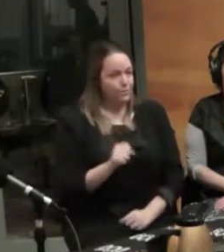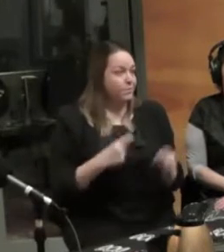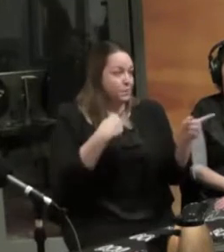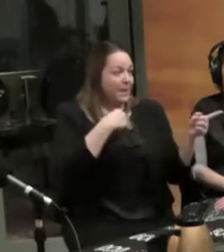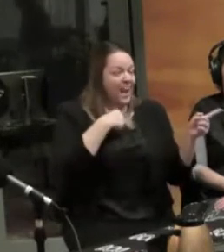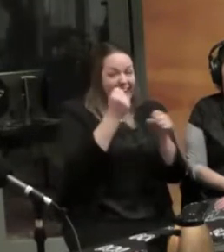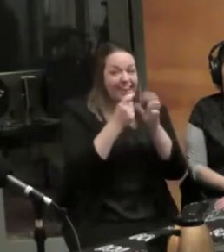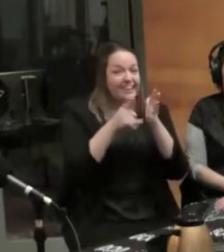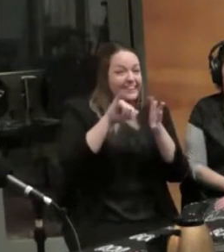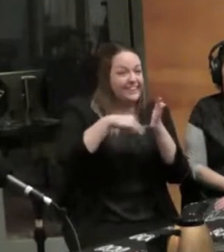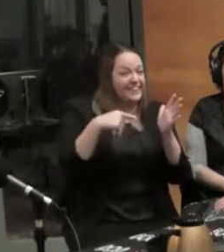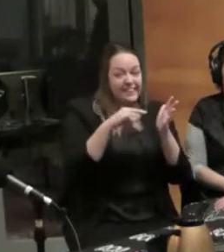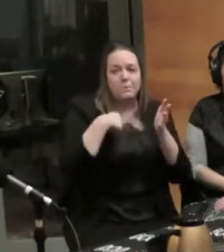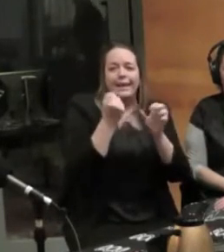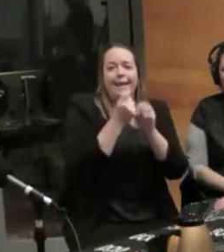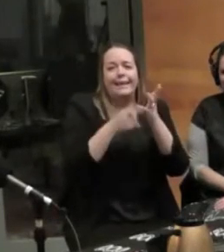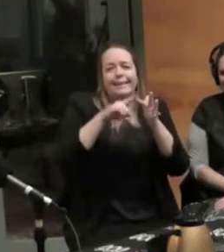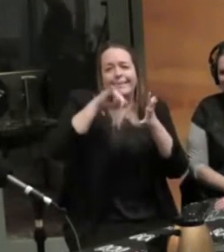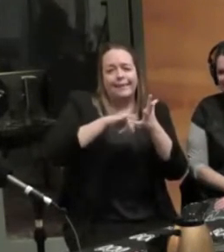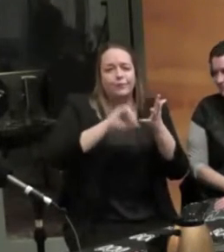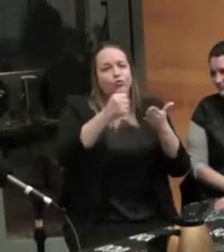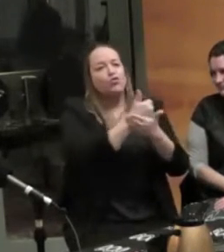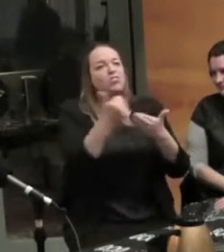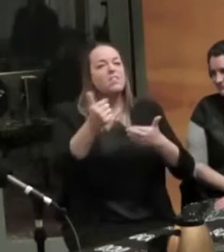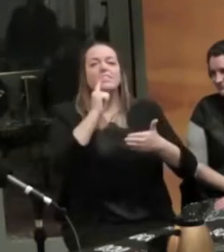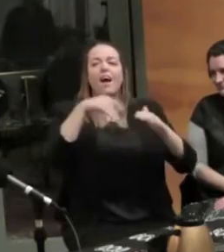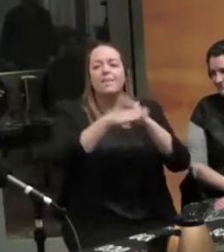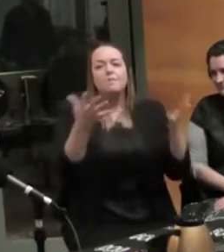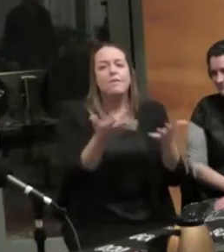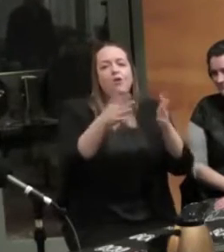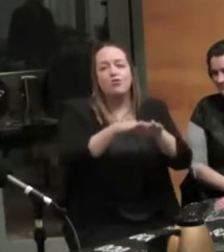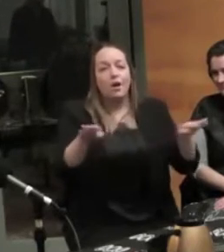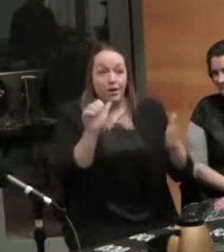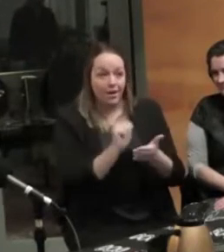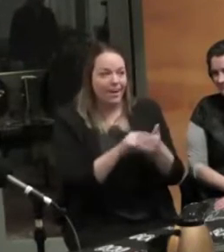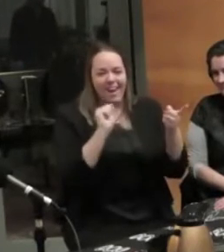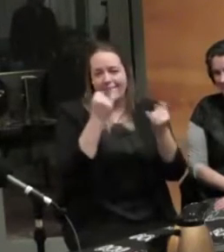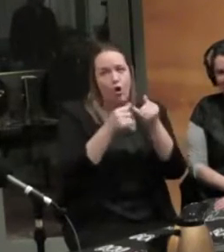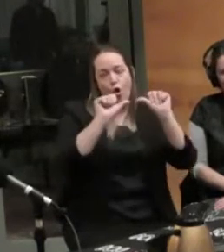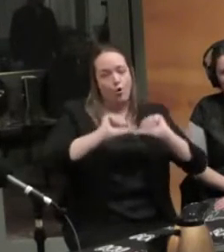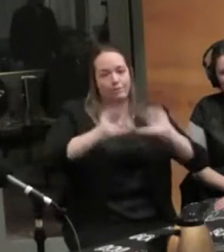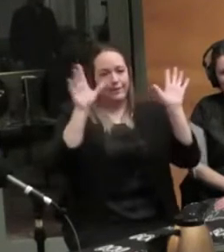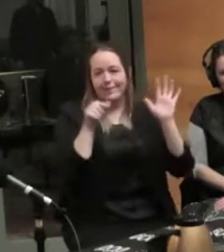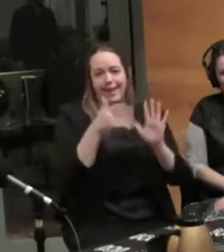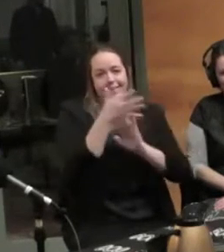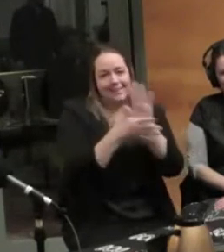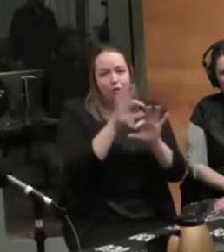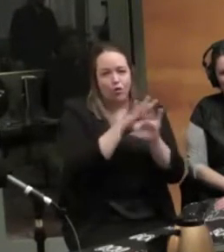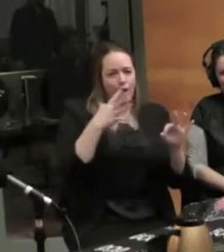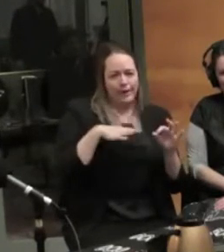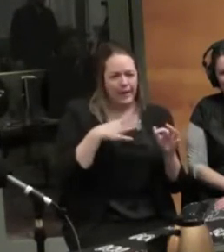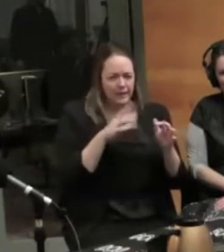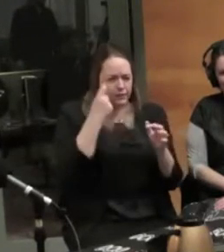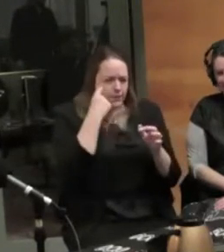it's the sort of thing that in any playground would pretty much get you right up there. And it's pretty obvious. I think it's not one that you have to decode in